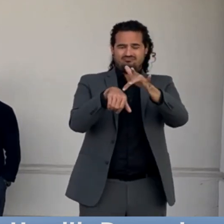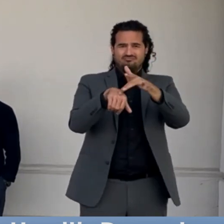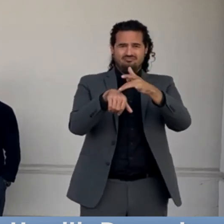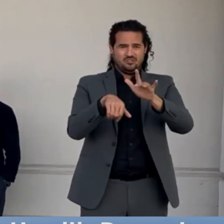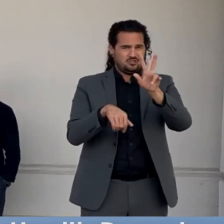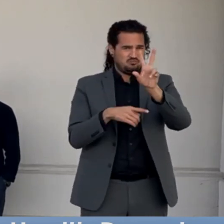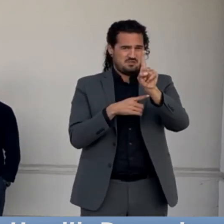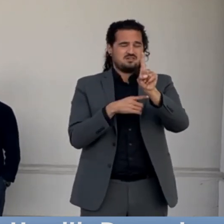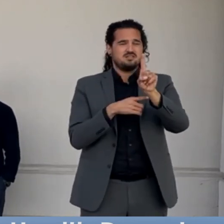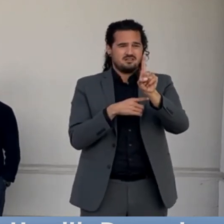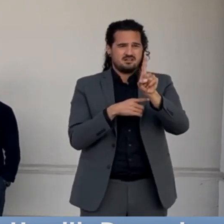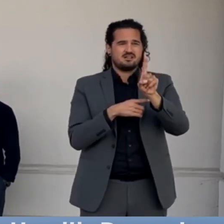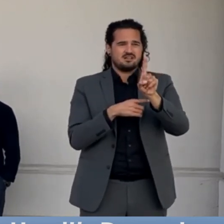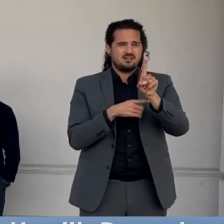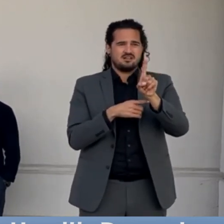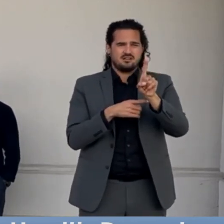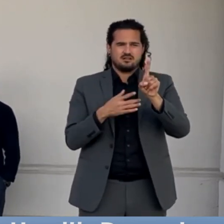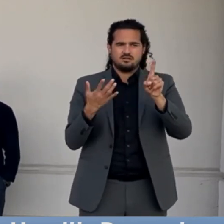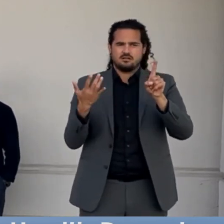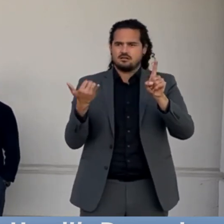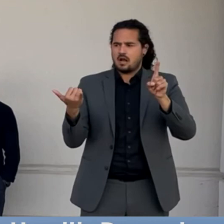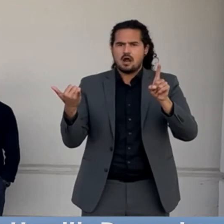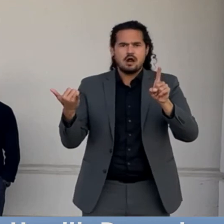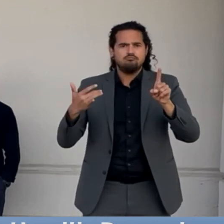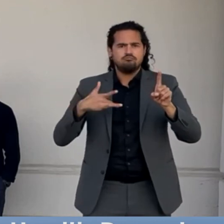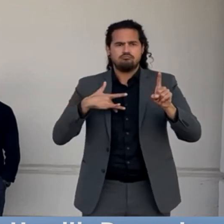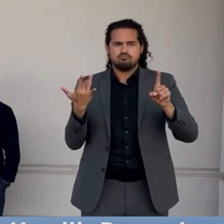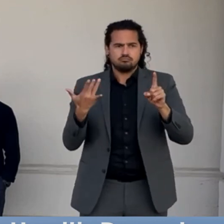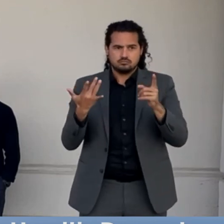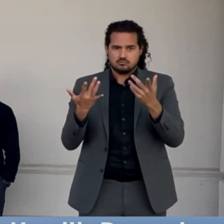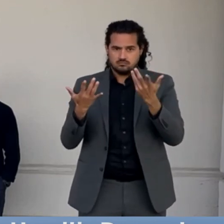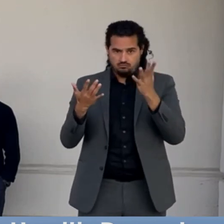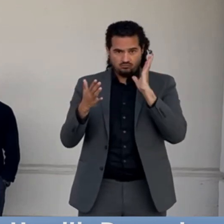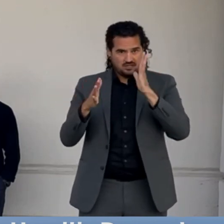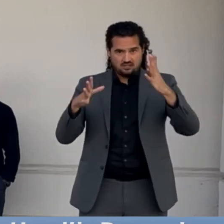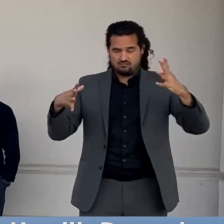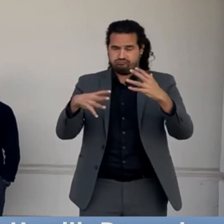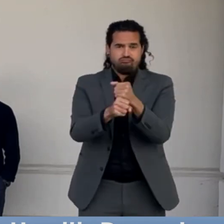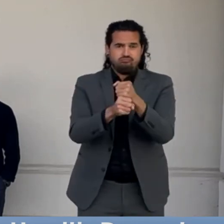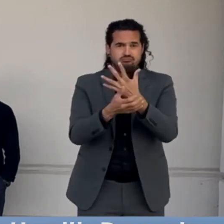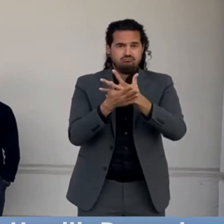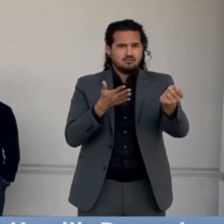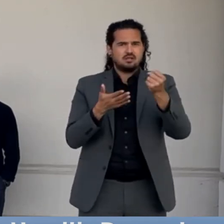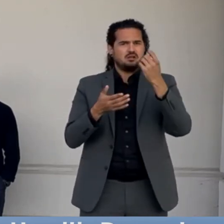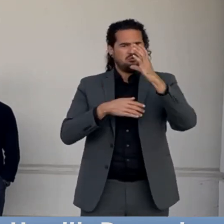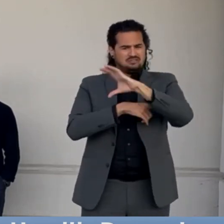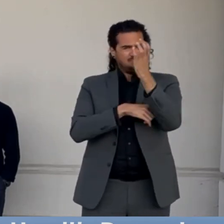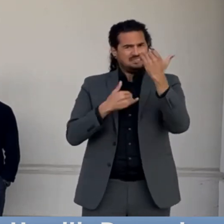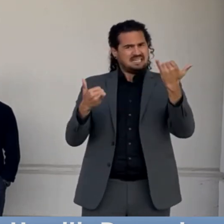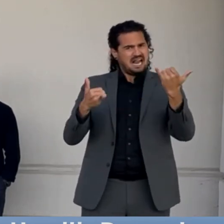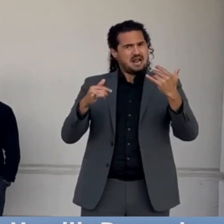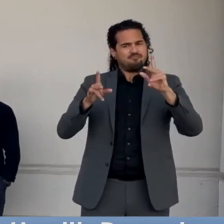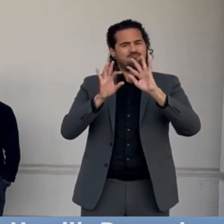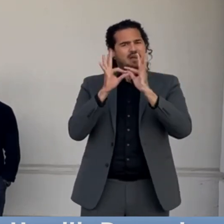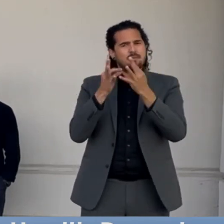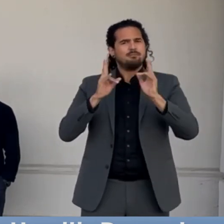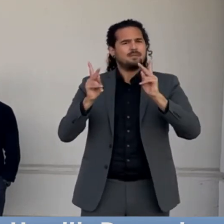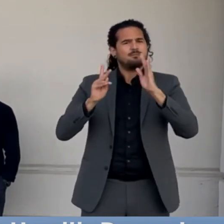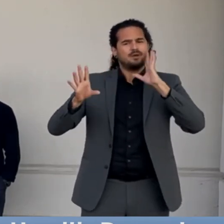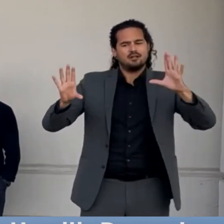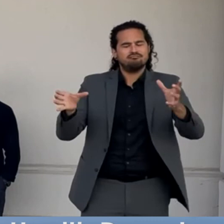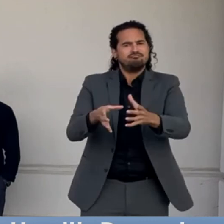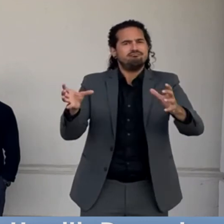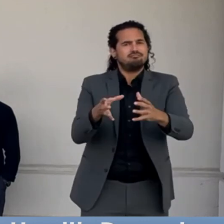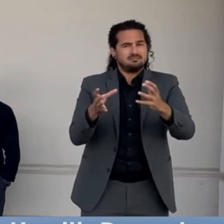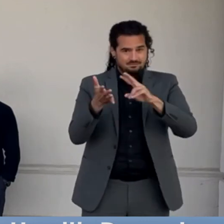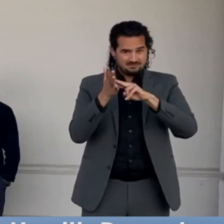you fear it's going to get worse as more families get together in Christmas? And is there a contingency plan? There was talk of moving some patients out of the county